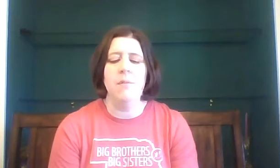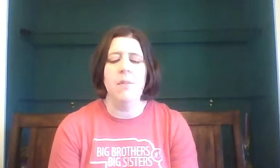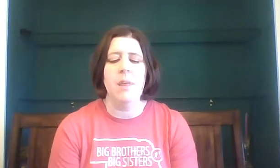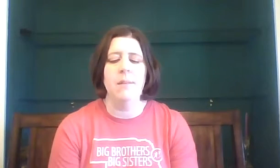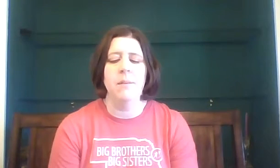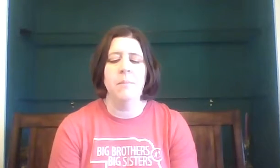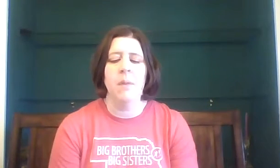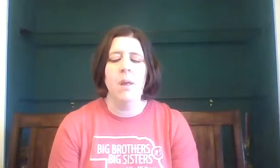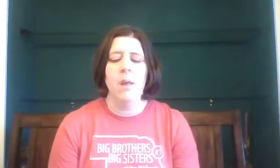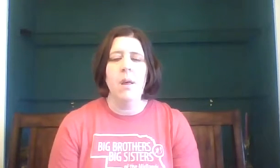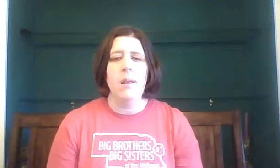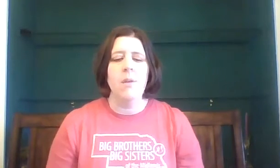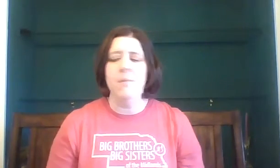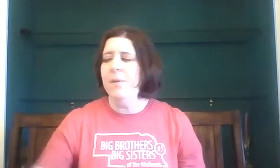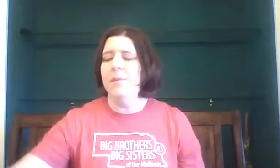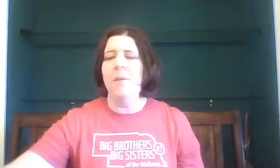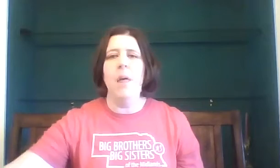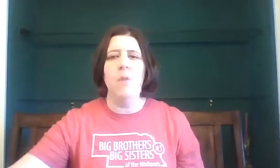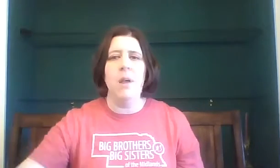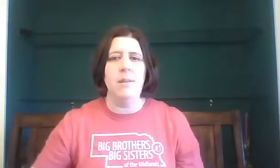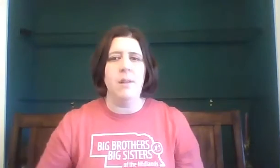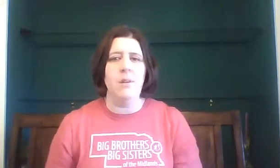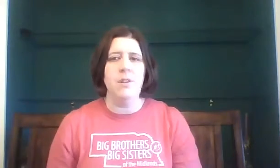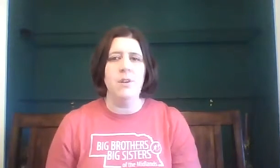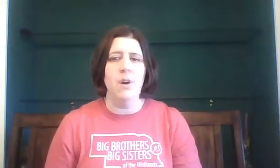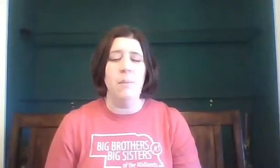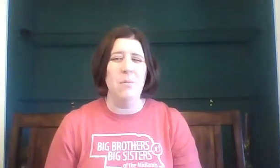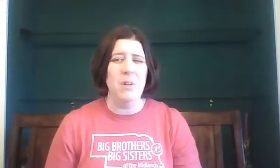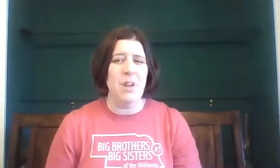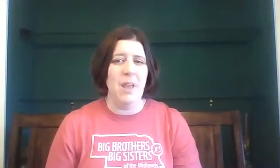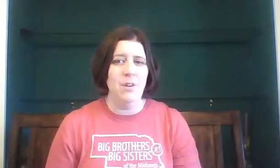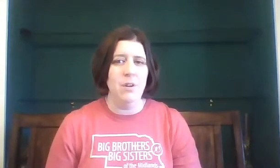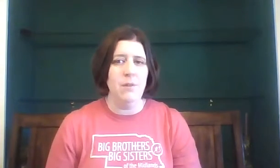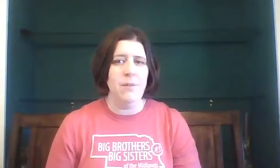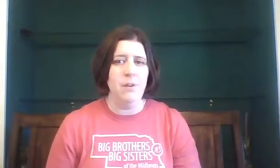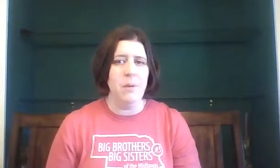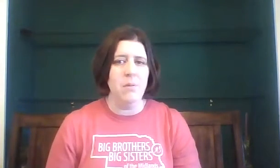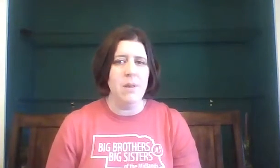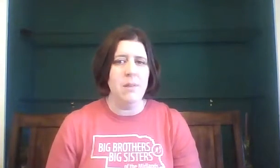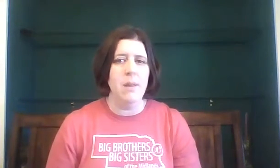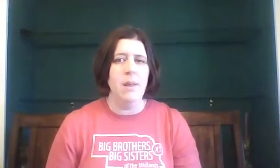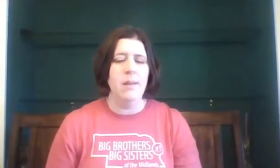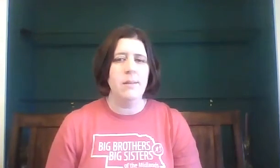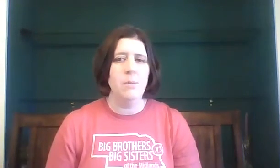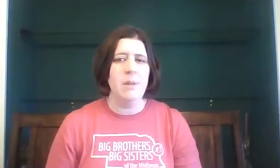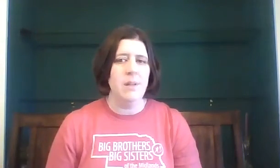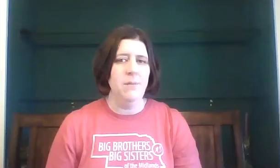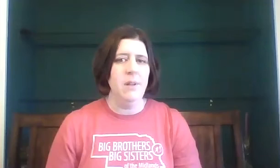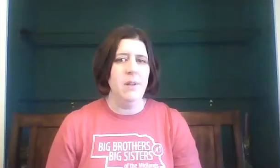different things. Now, first of all, I want to talk to you about which hand you're going to fingerspell with. It's going to be different